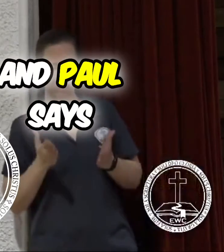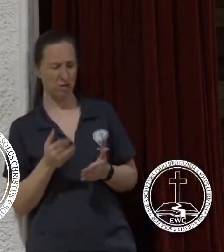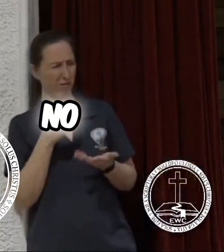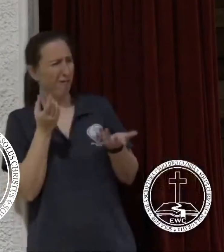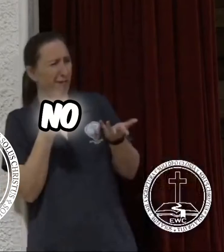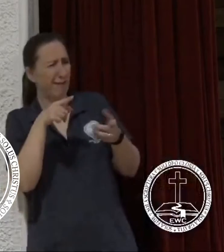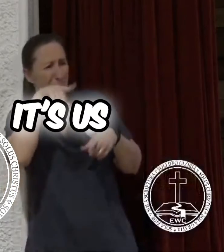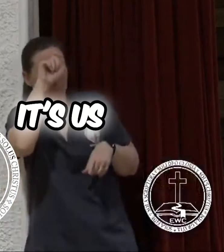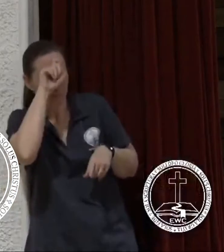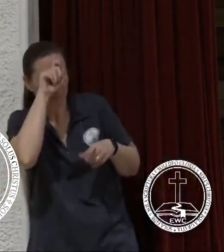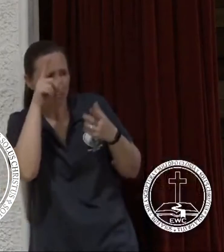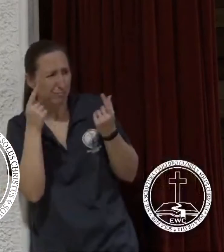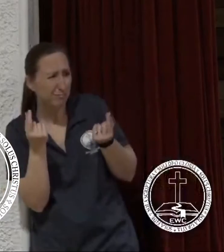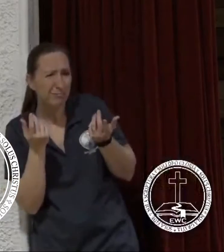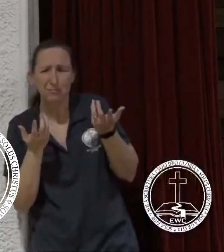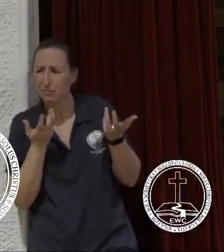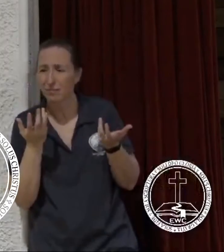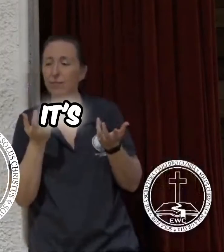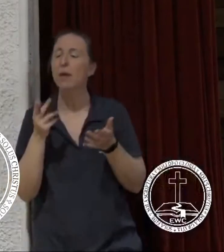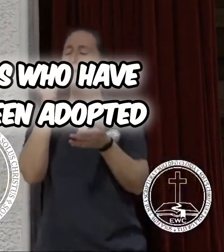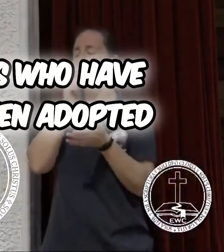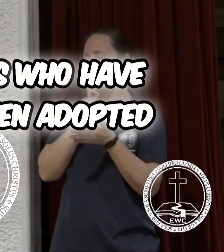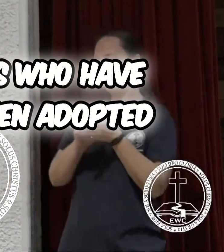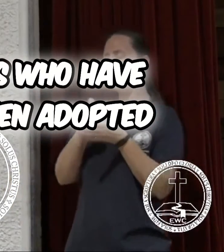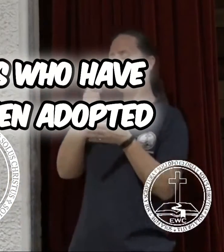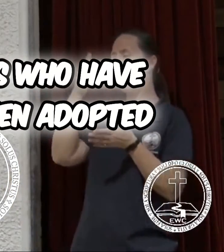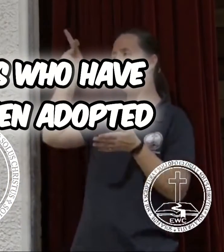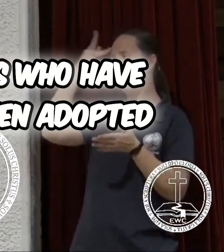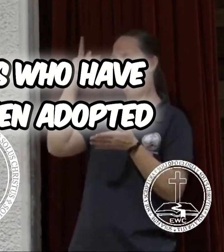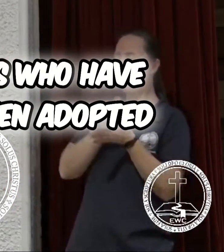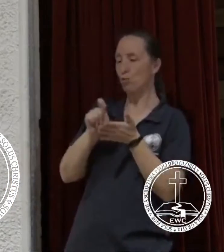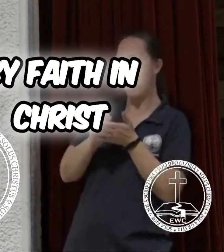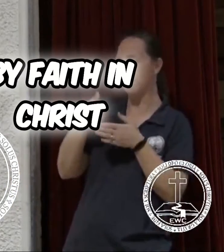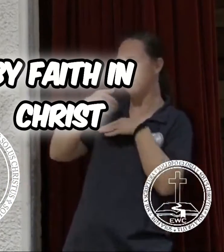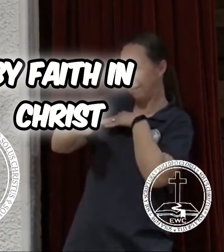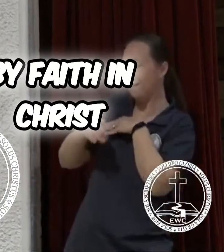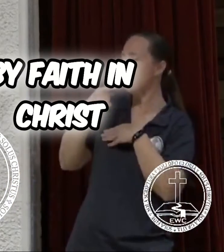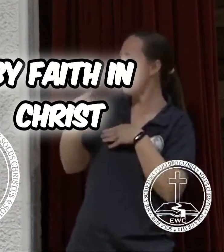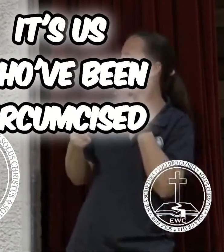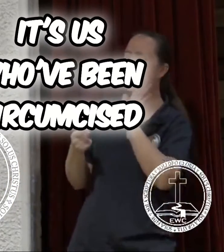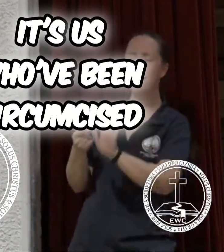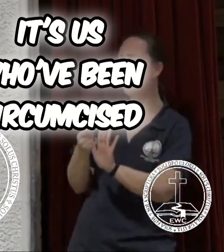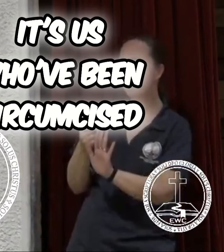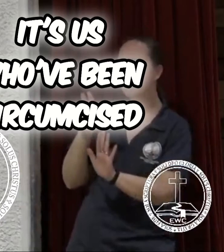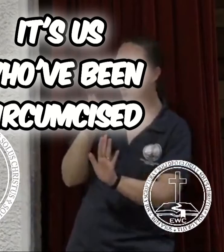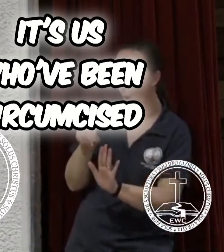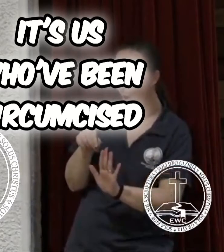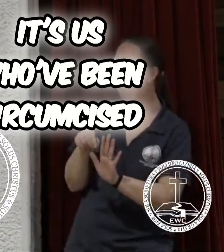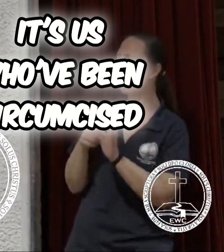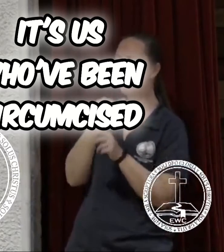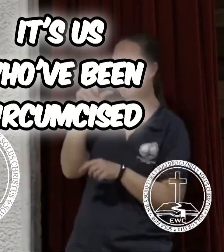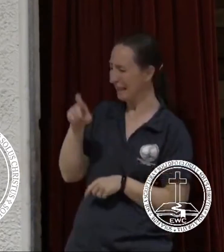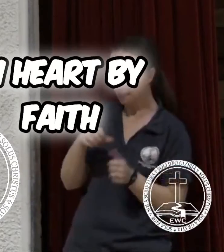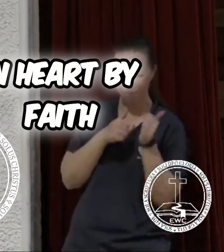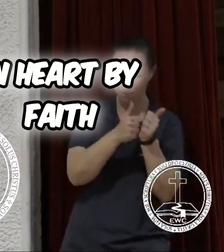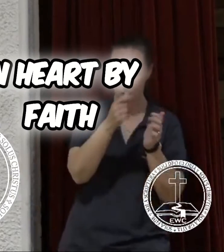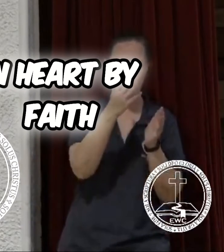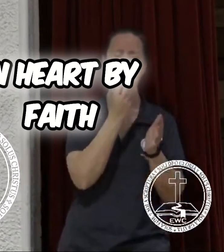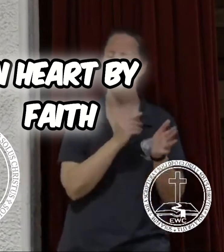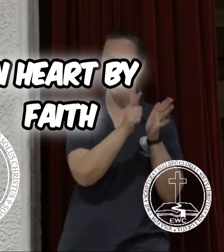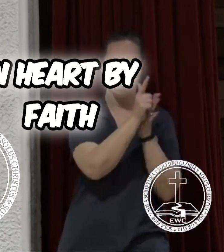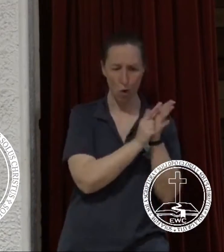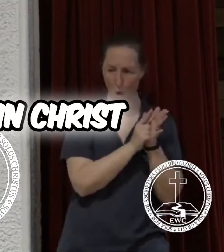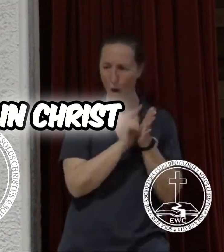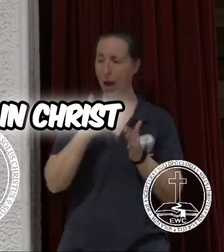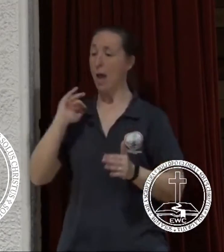Paul says, no, it's us. It's us who have been adopted by faith in Christ. It's us who've been circumcised in heart